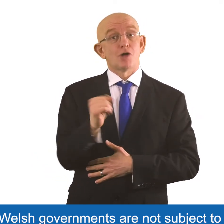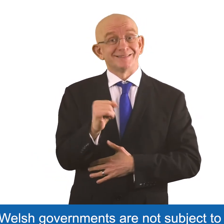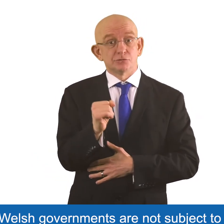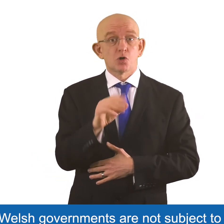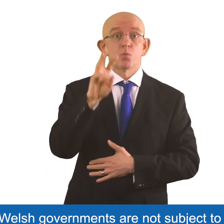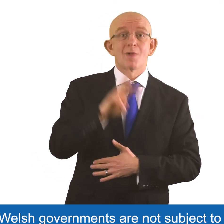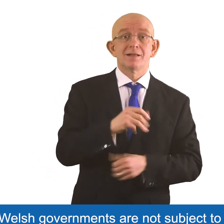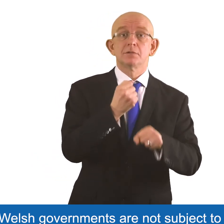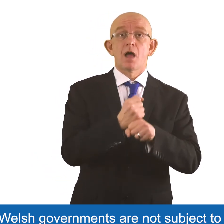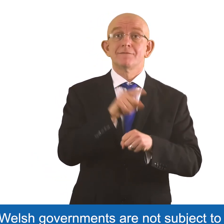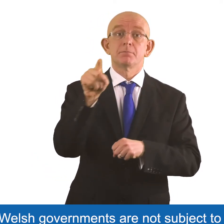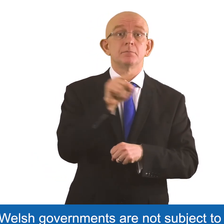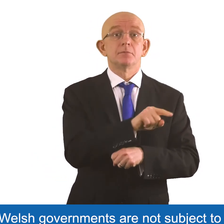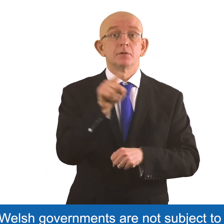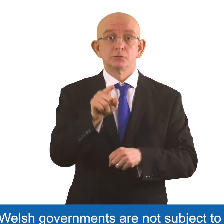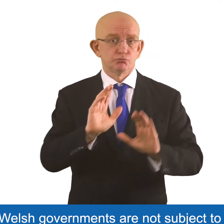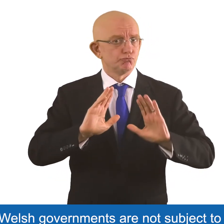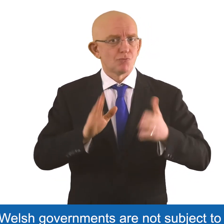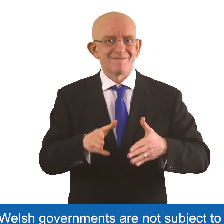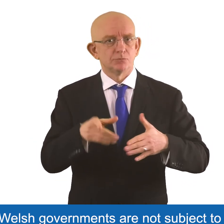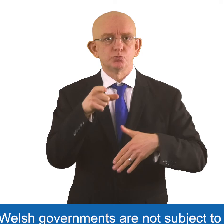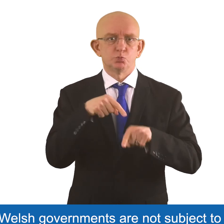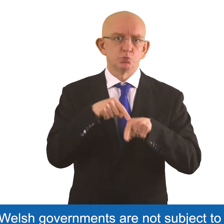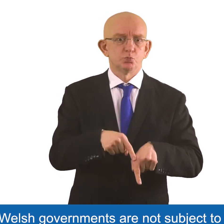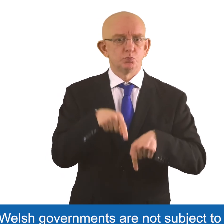The Scottish and Welsh governments are not subject to the reporting duty.